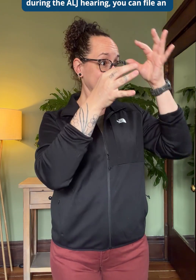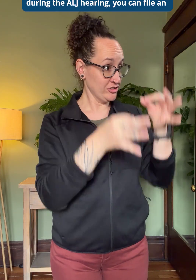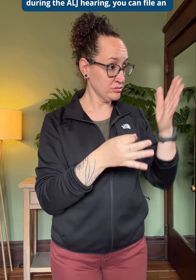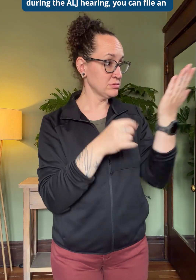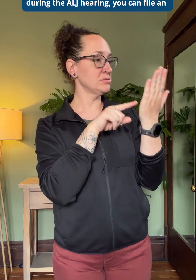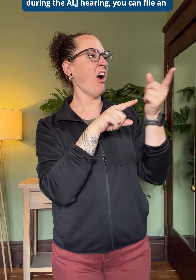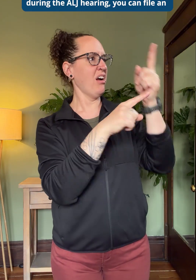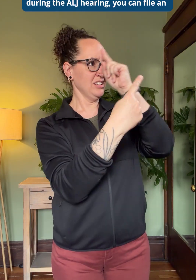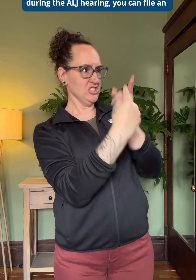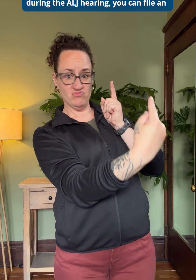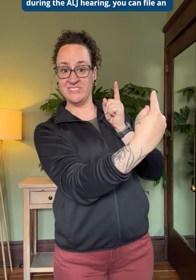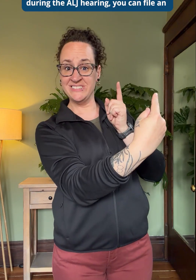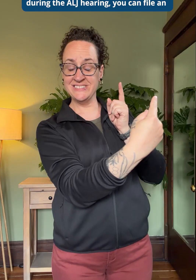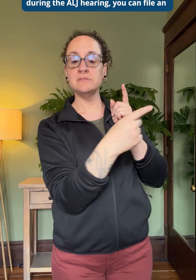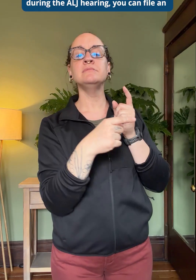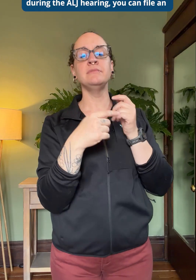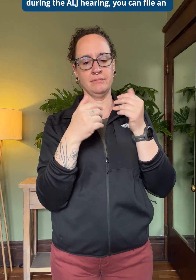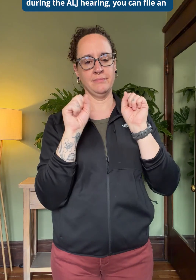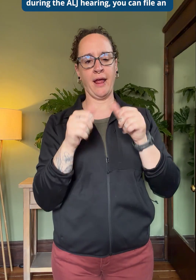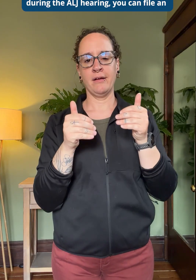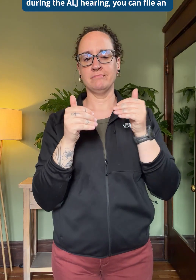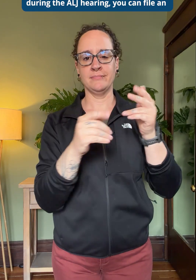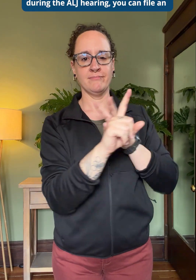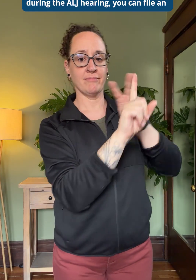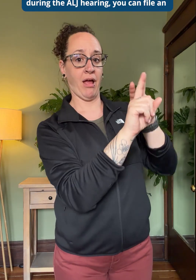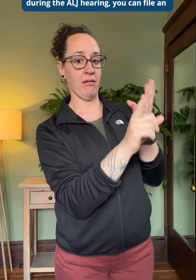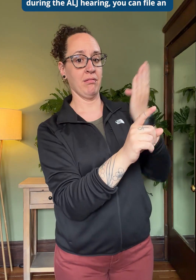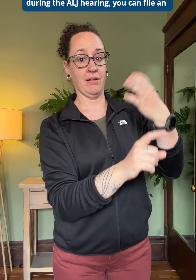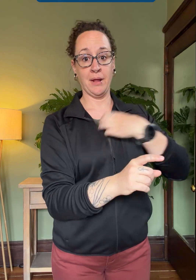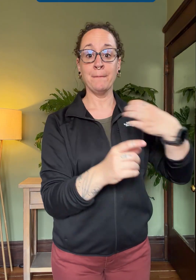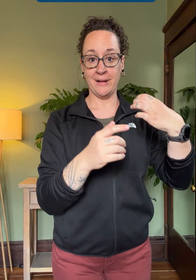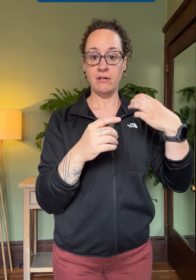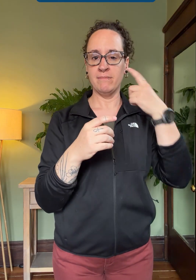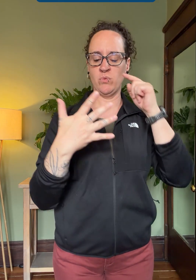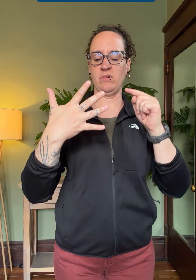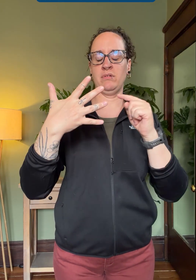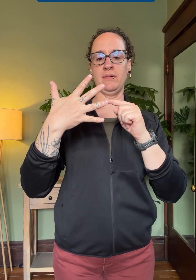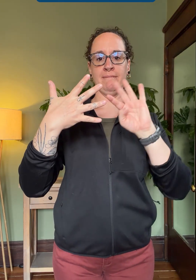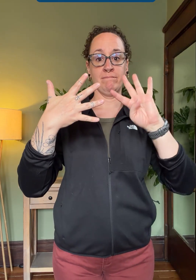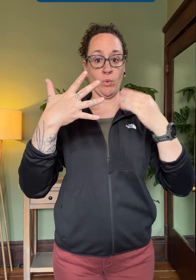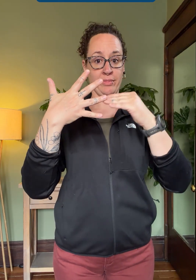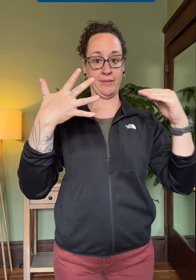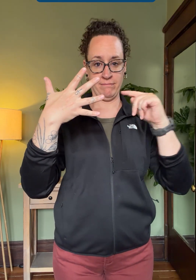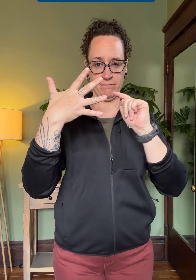If you disagree with the decision made during the ALJ hearing, you can file an appeal, the fourth